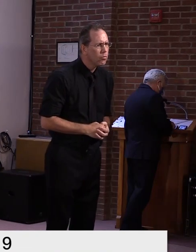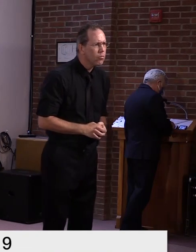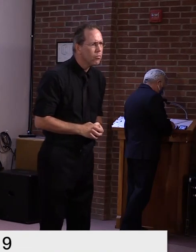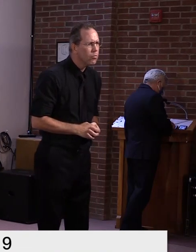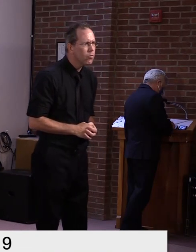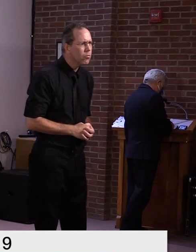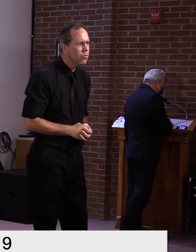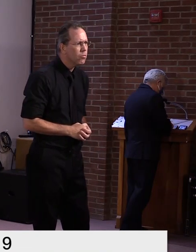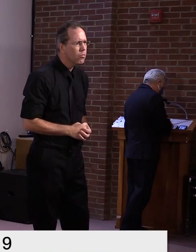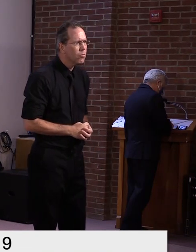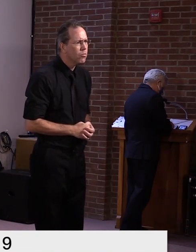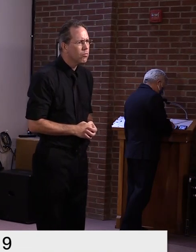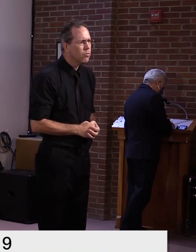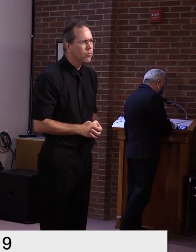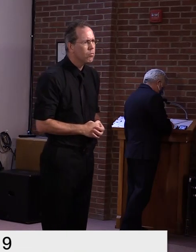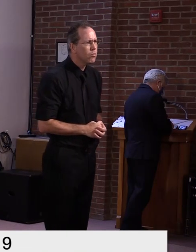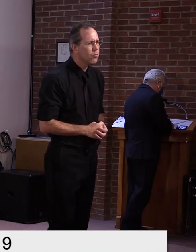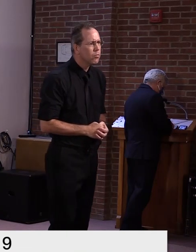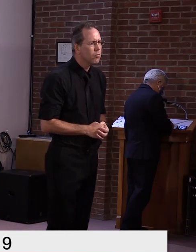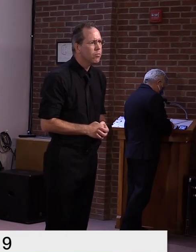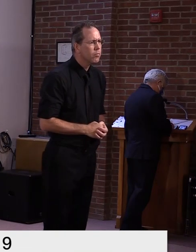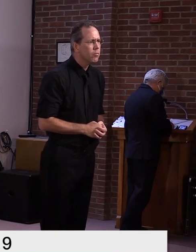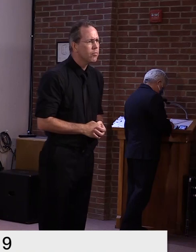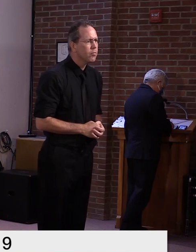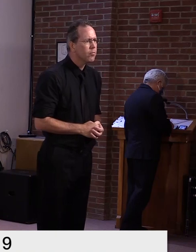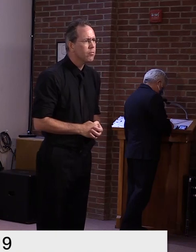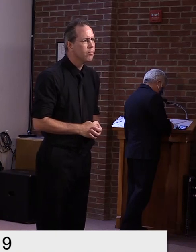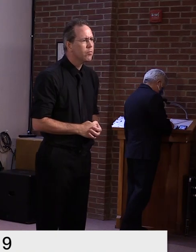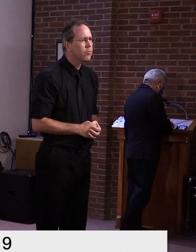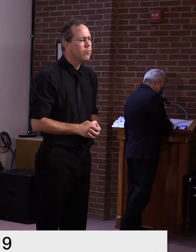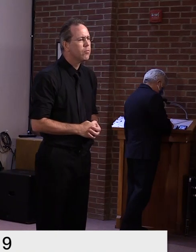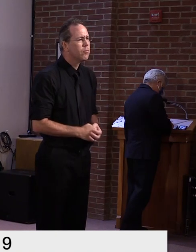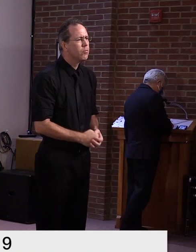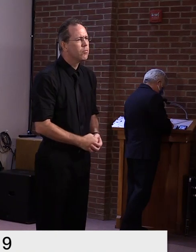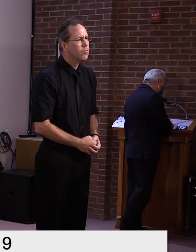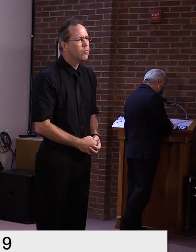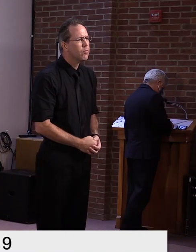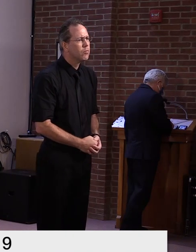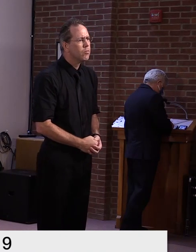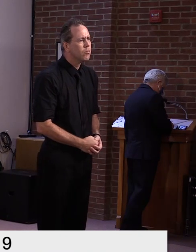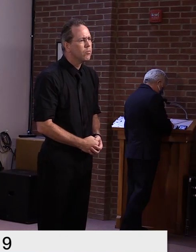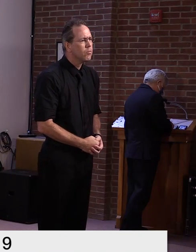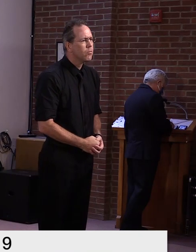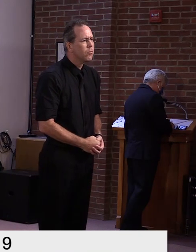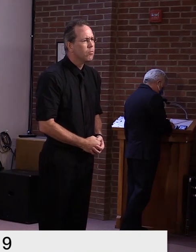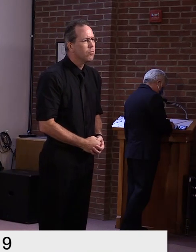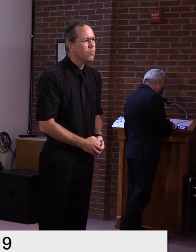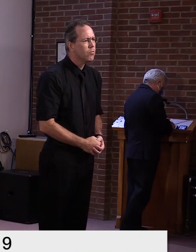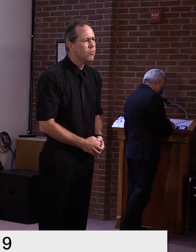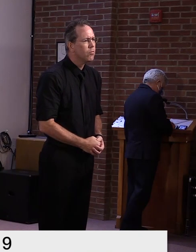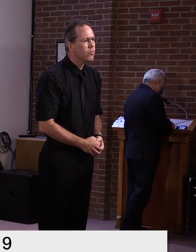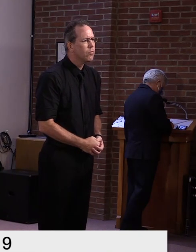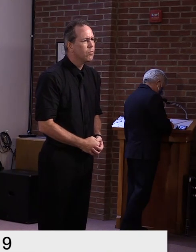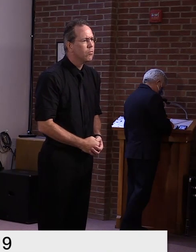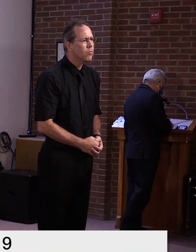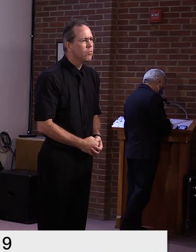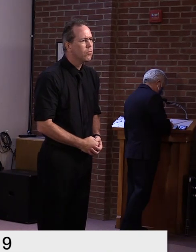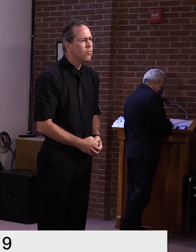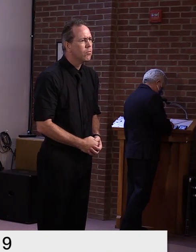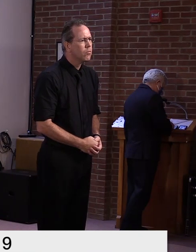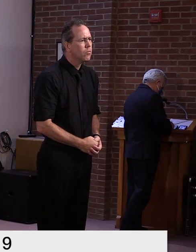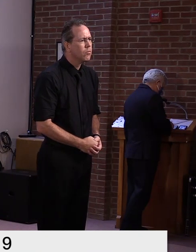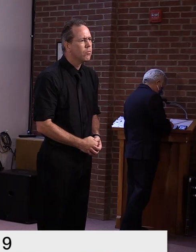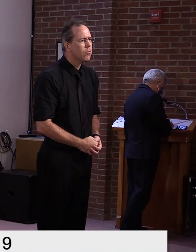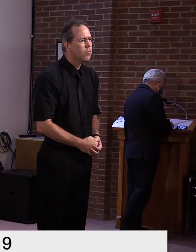teachers' anxiety about getting back in the classroom. Can you talk about the role of support staff around